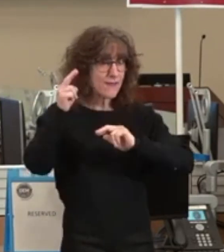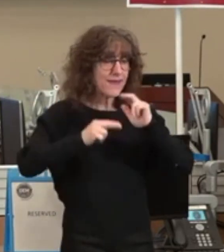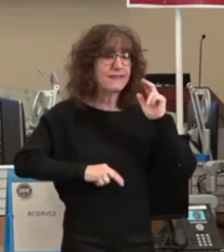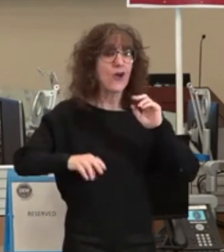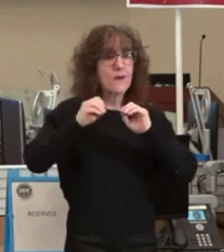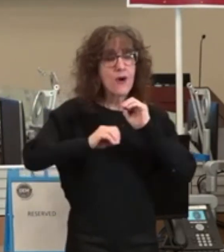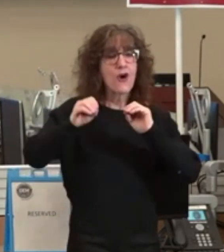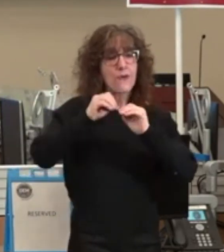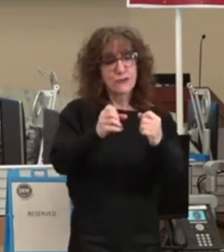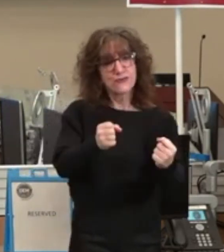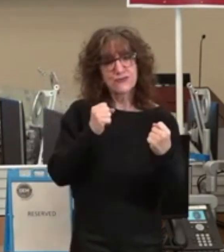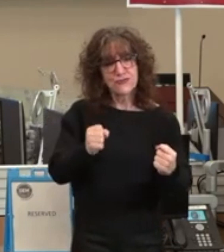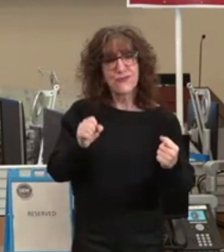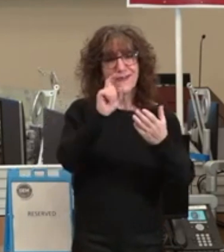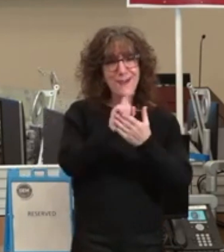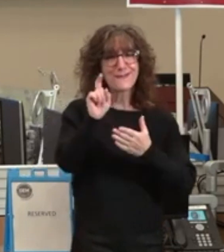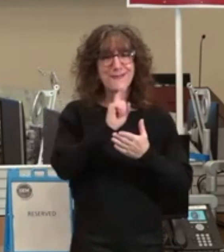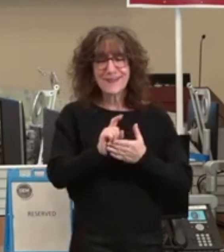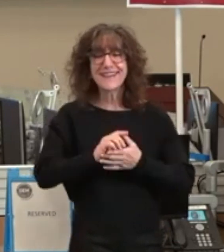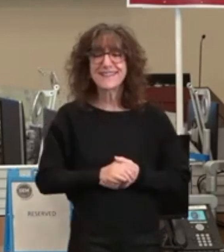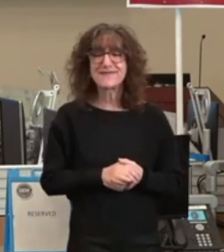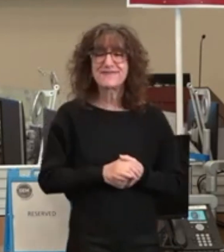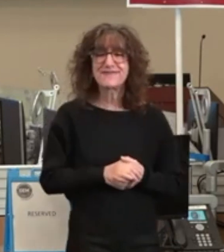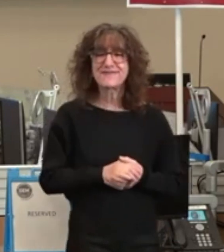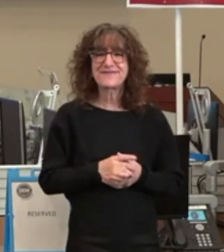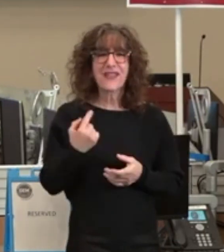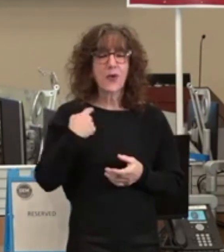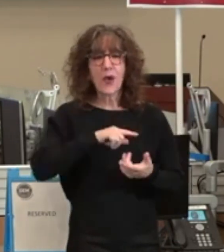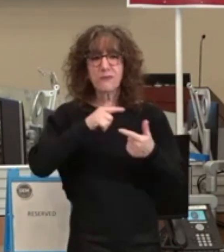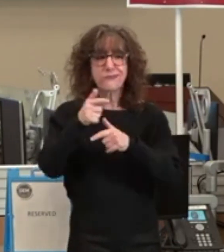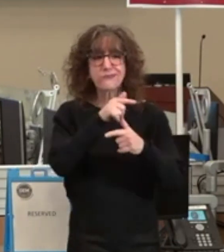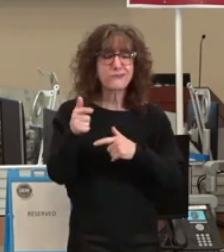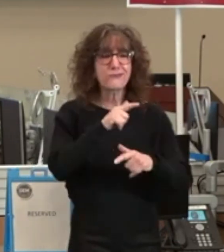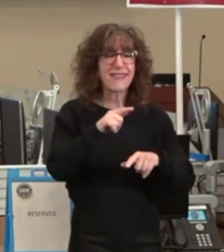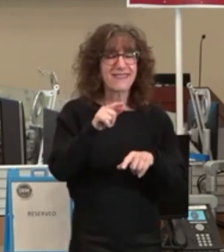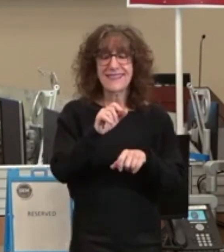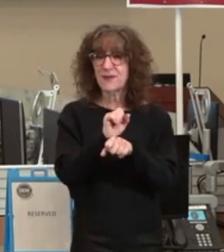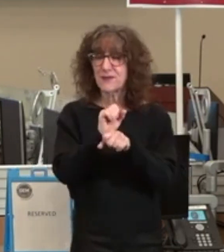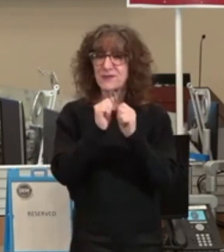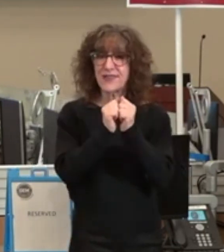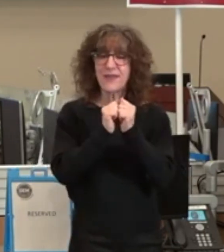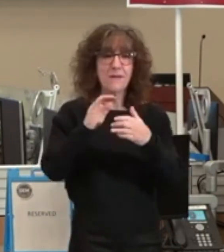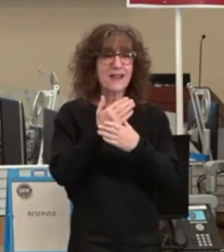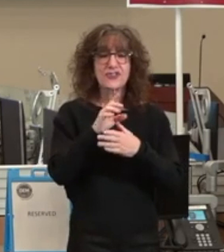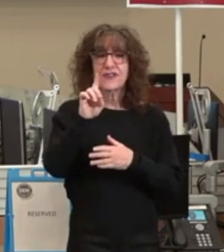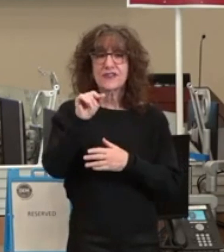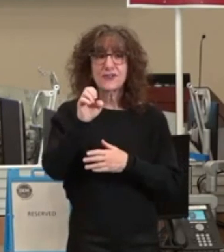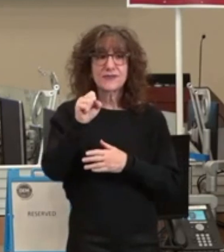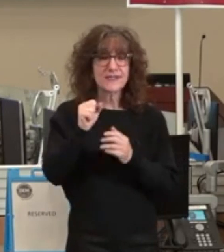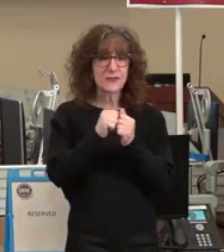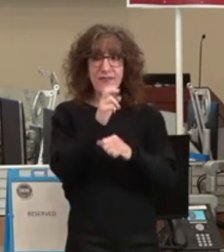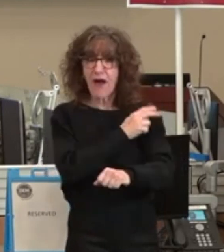are getting more robust by the week. We're tag teaming this massive effort by sharing doses with